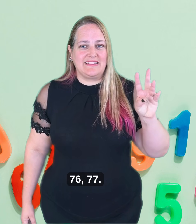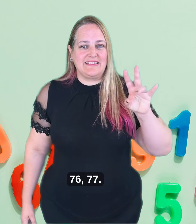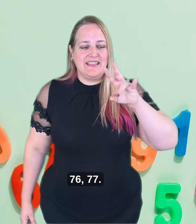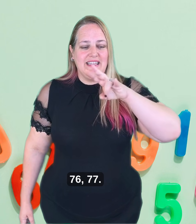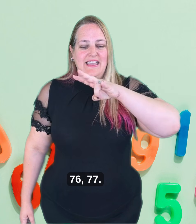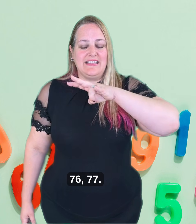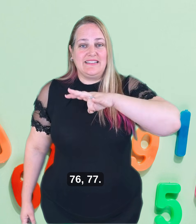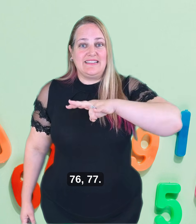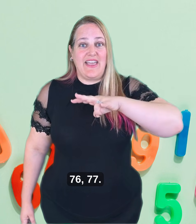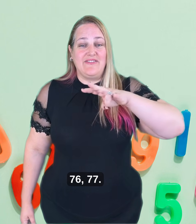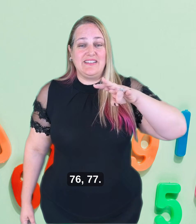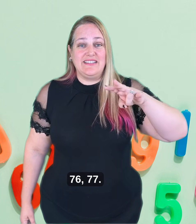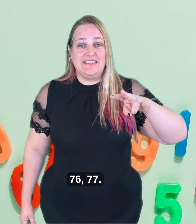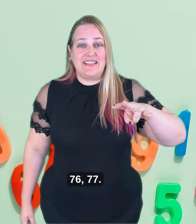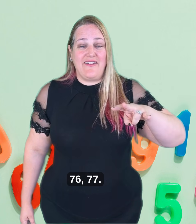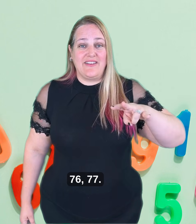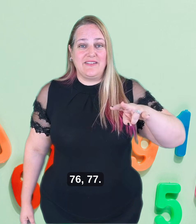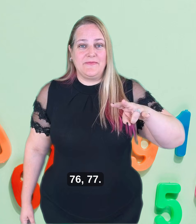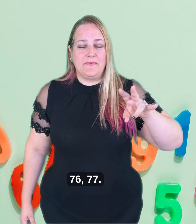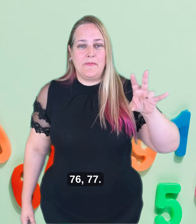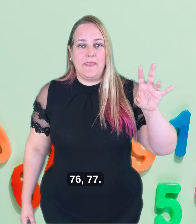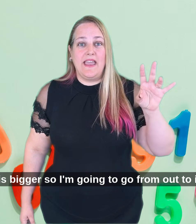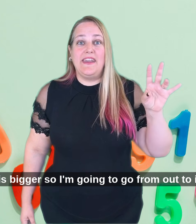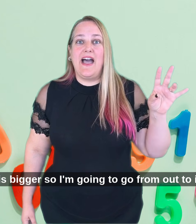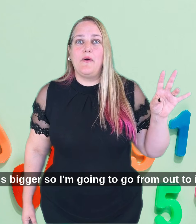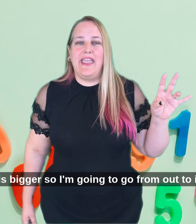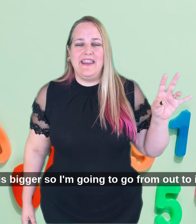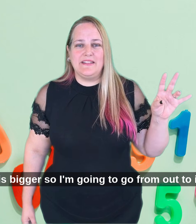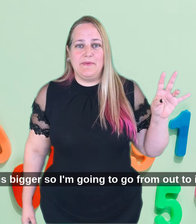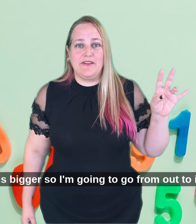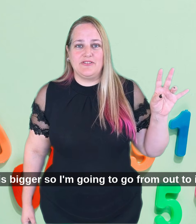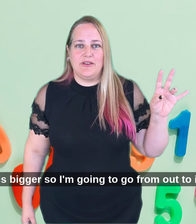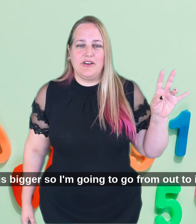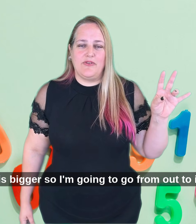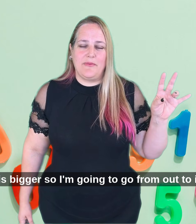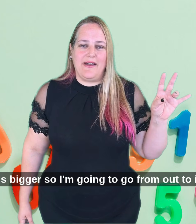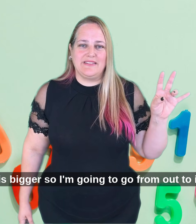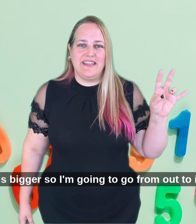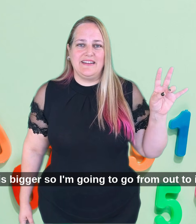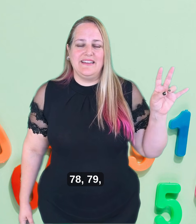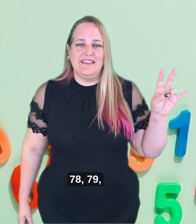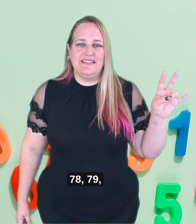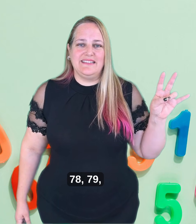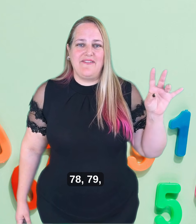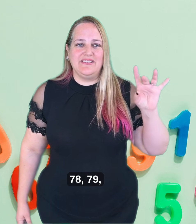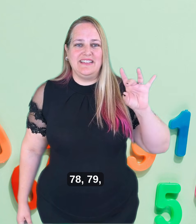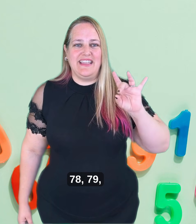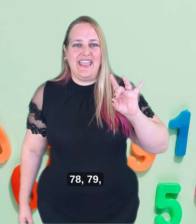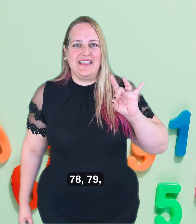76, 77. Now 8 is bigger, so I'm going to go from out to in.